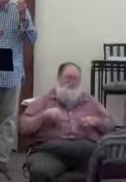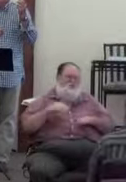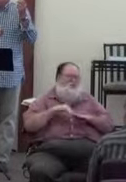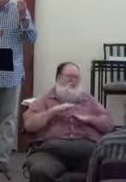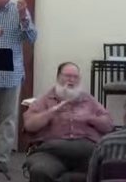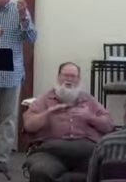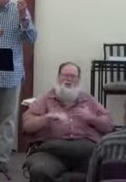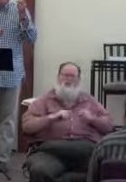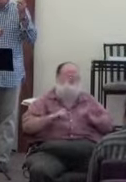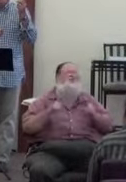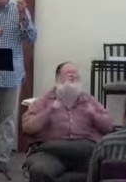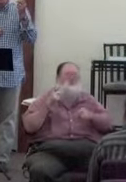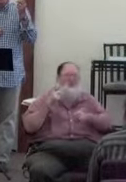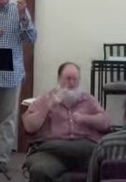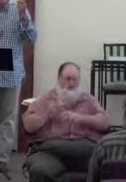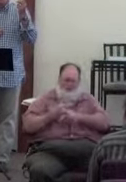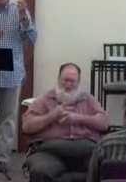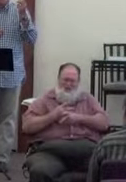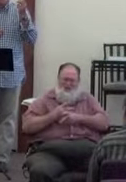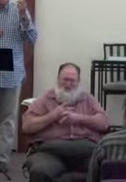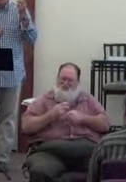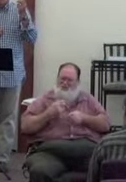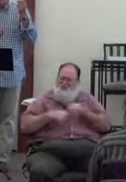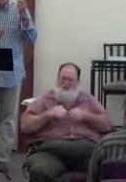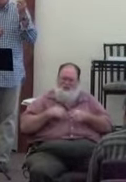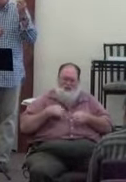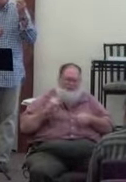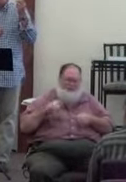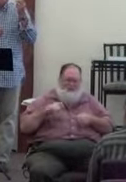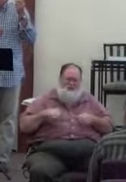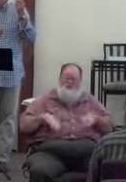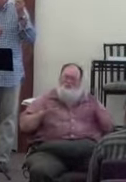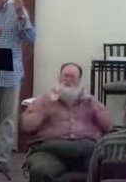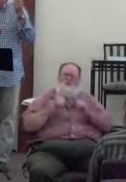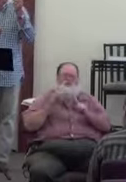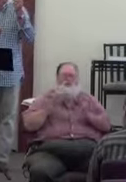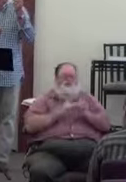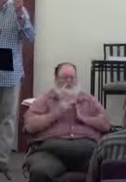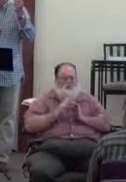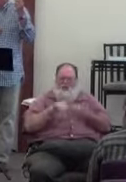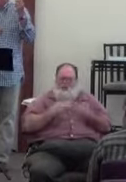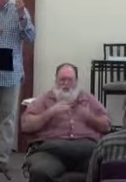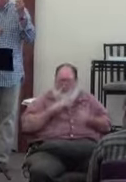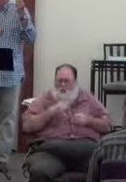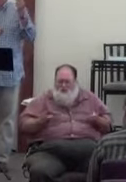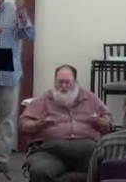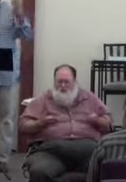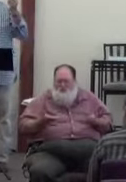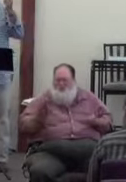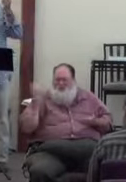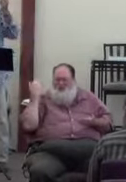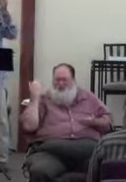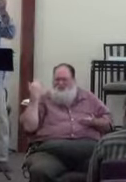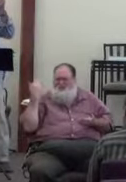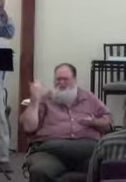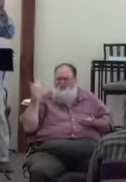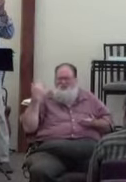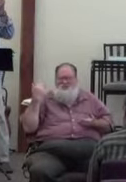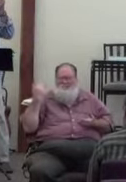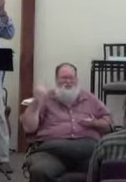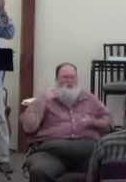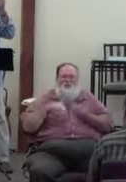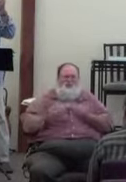I was supposed to surrender it to Jesus, and all the old things pass away, and all things become back